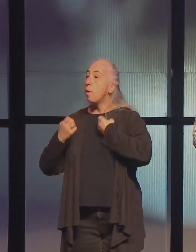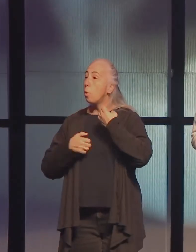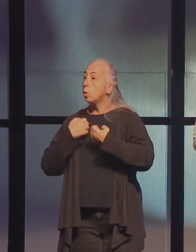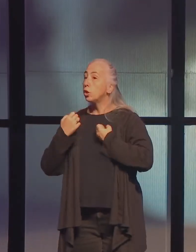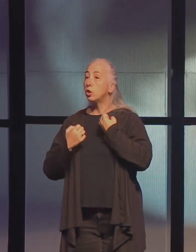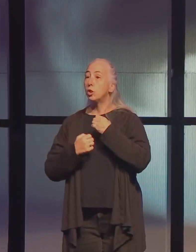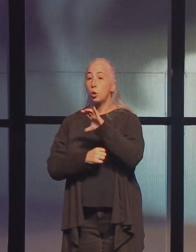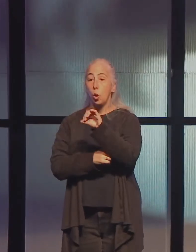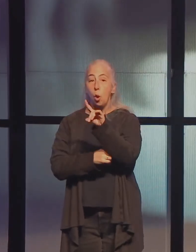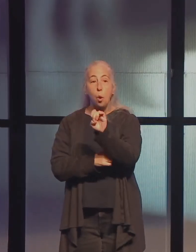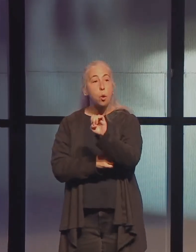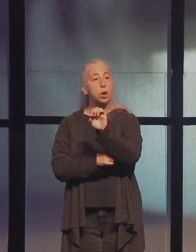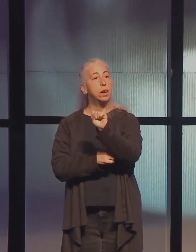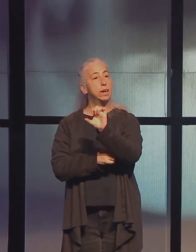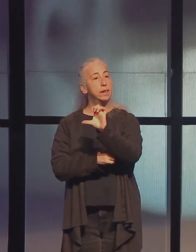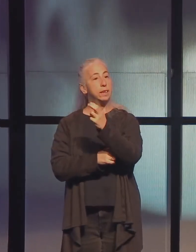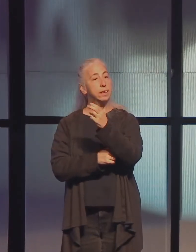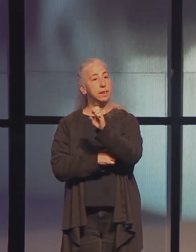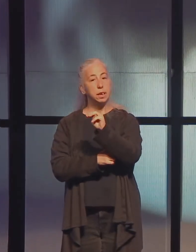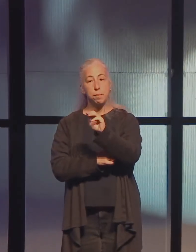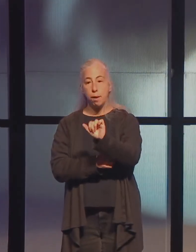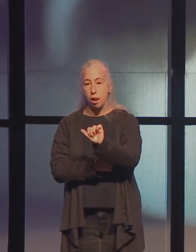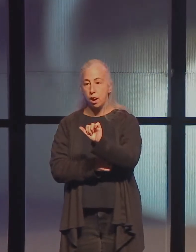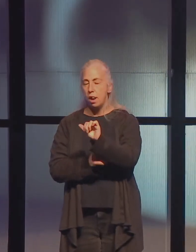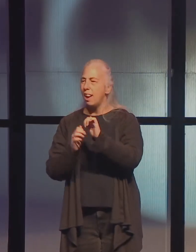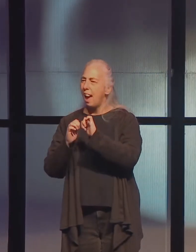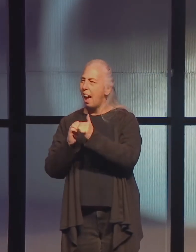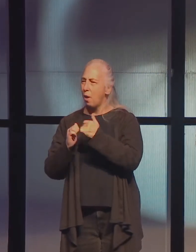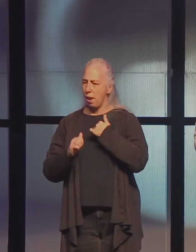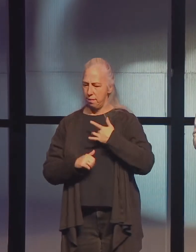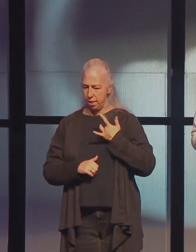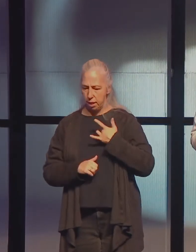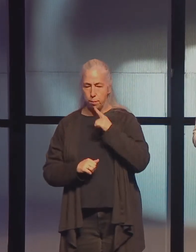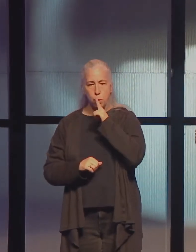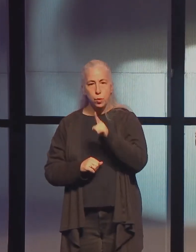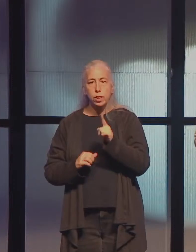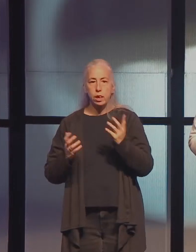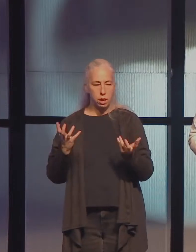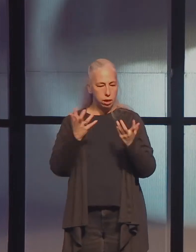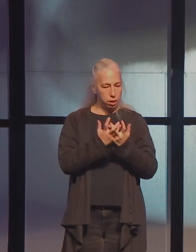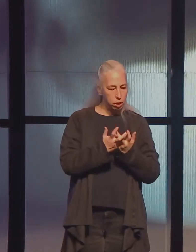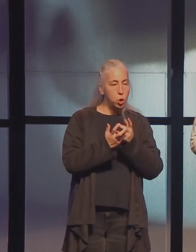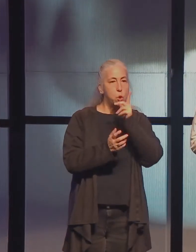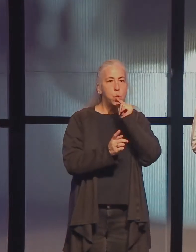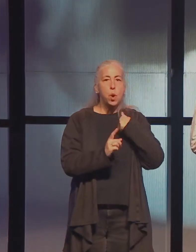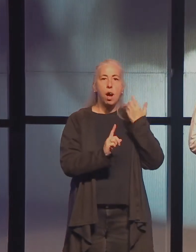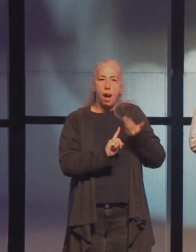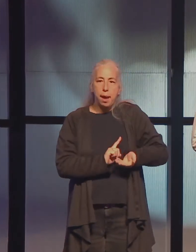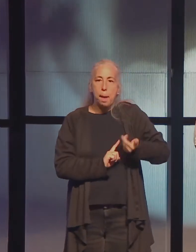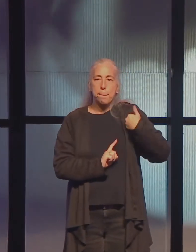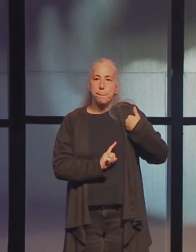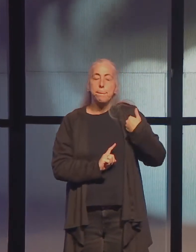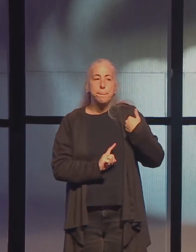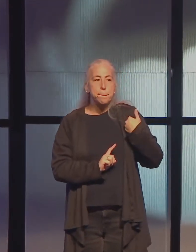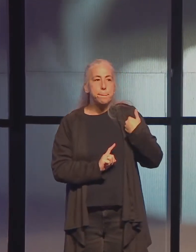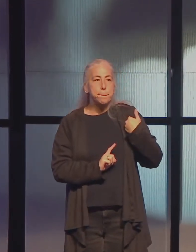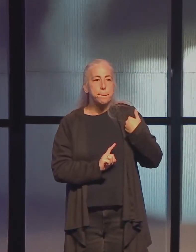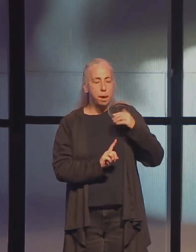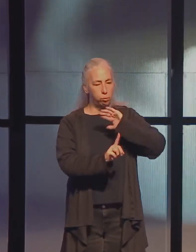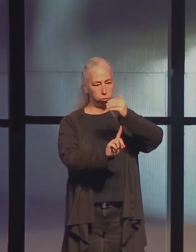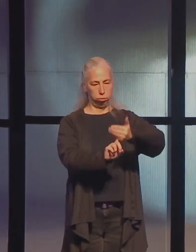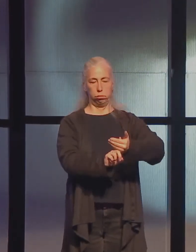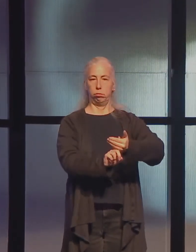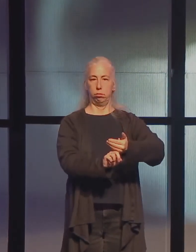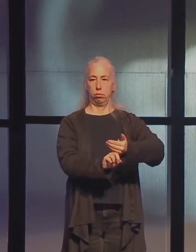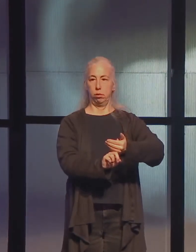us a description of how we think and feel, but they start to define us and concretize who we think we are. And here's what is